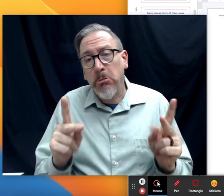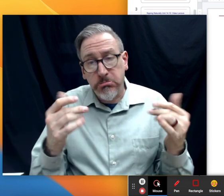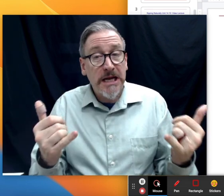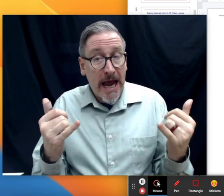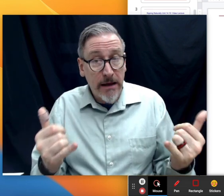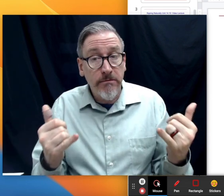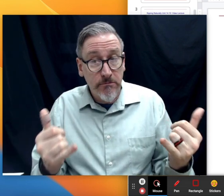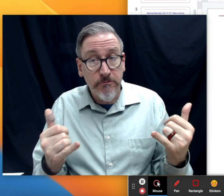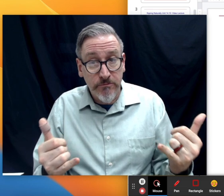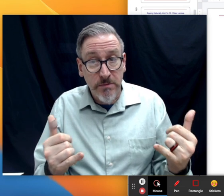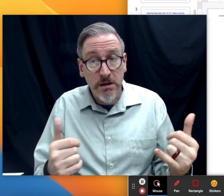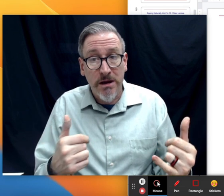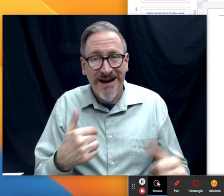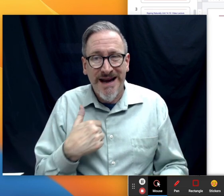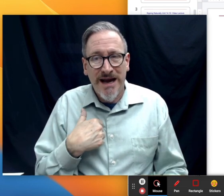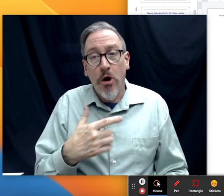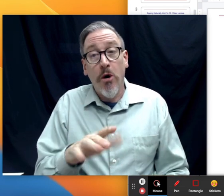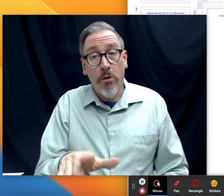Today.